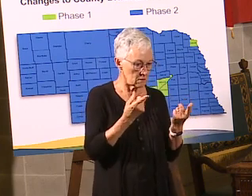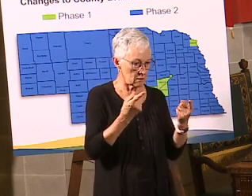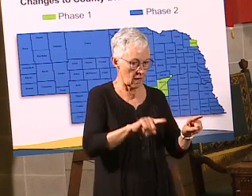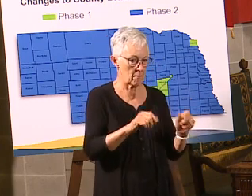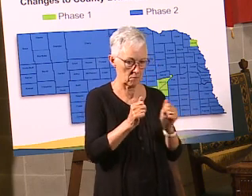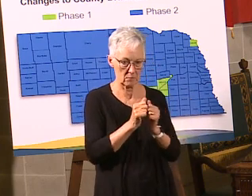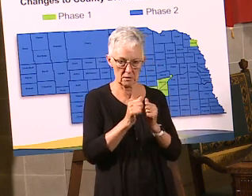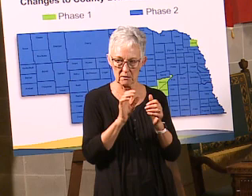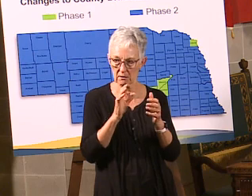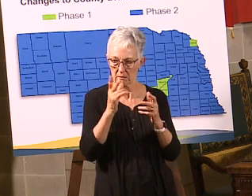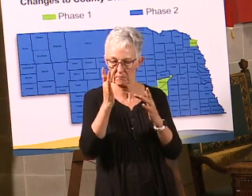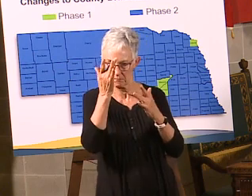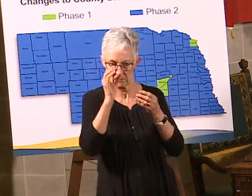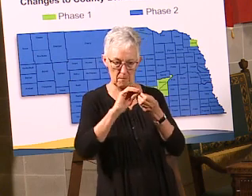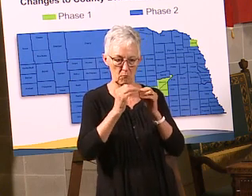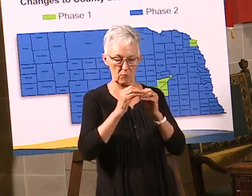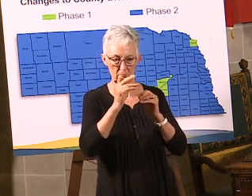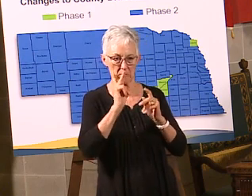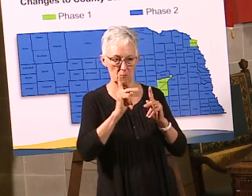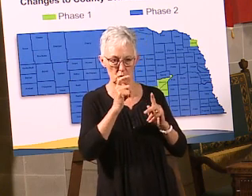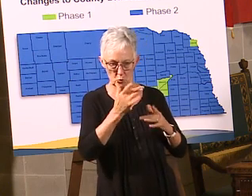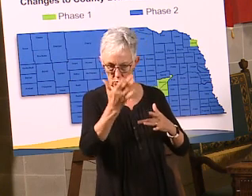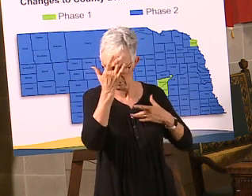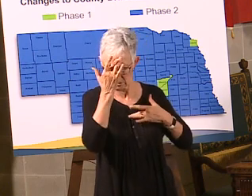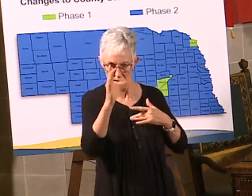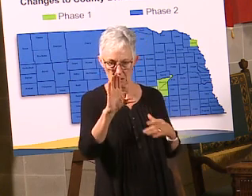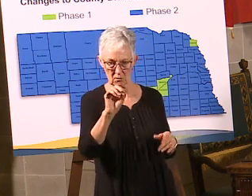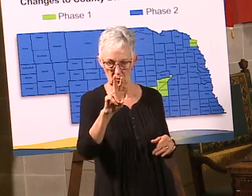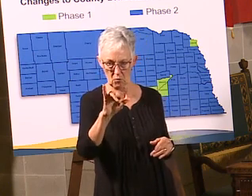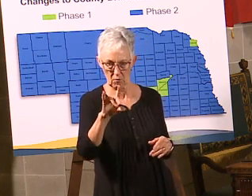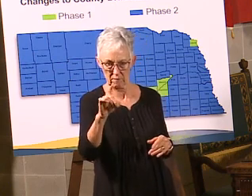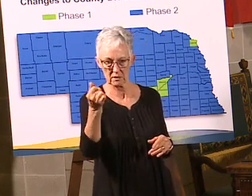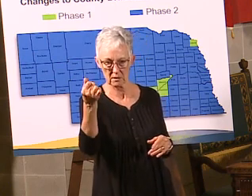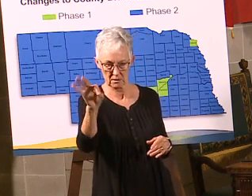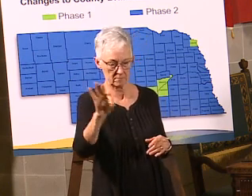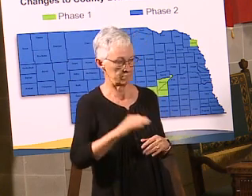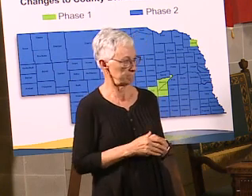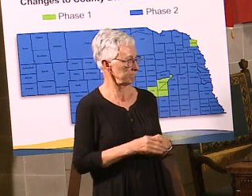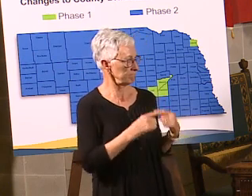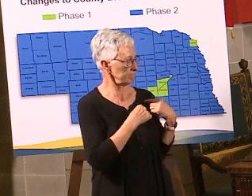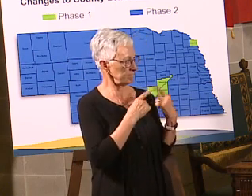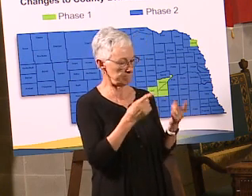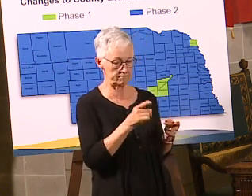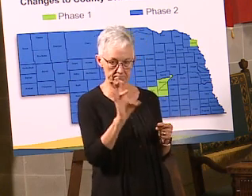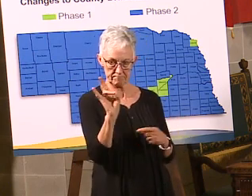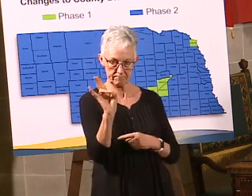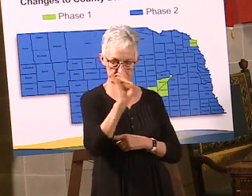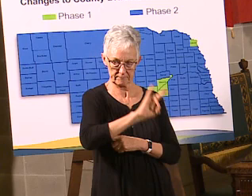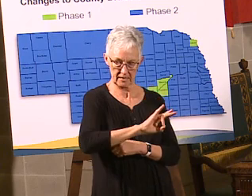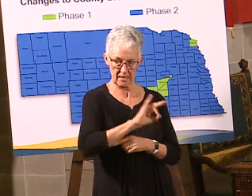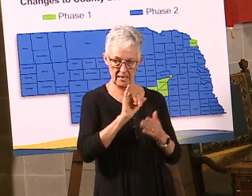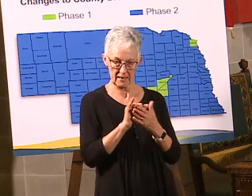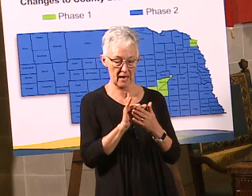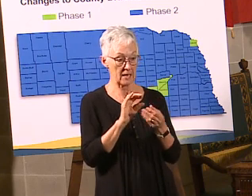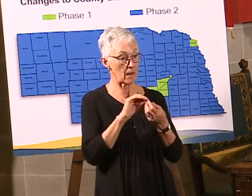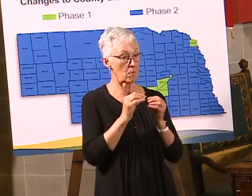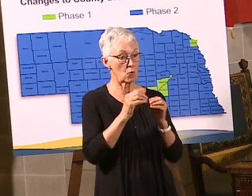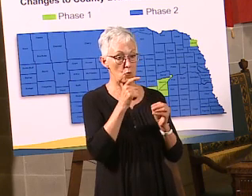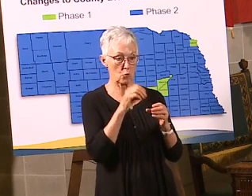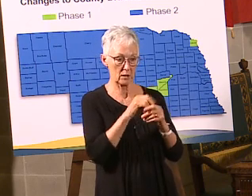just to give you an idea, over the last 7 days, the number of hospitalized patients has been right at that 130